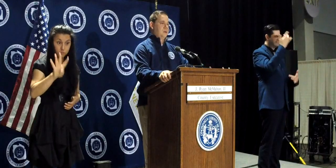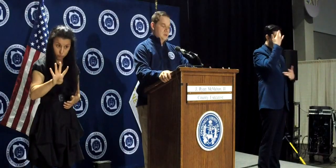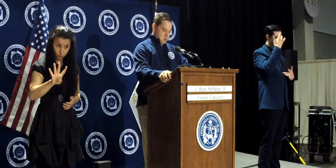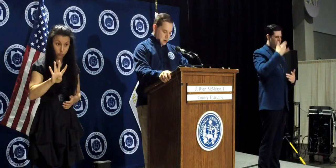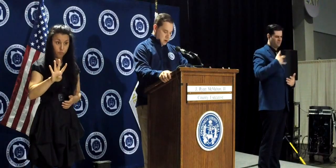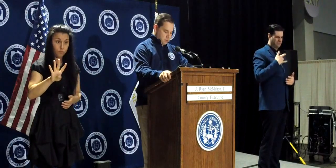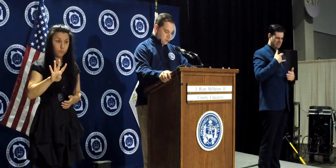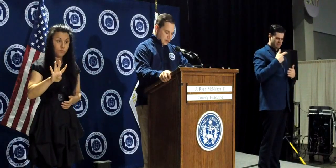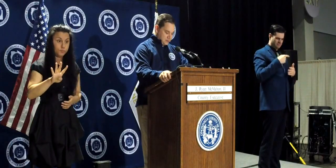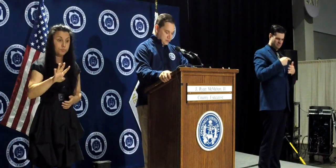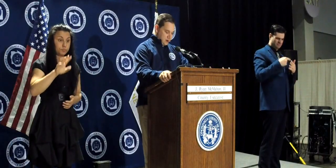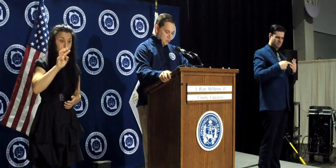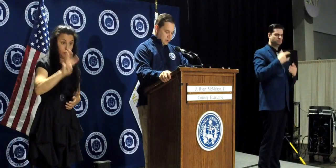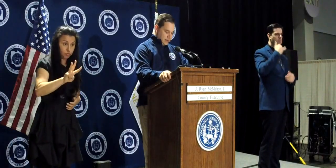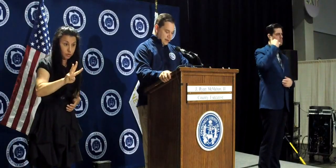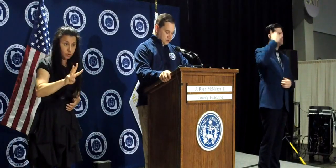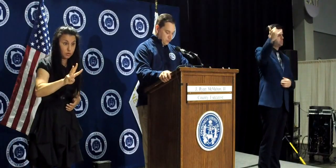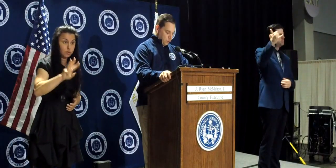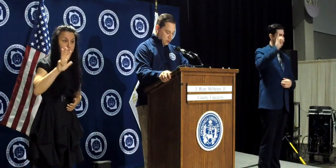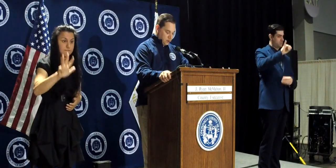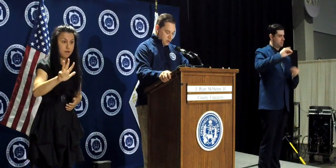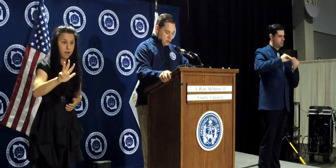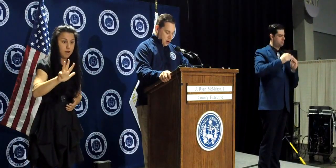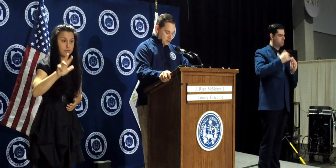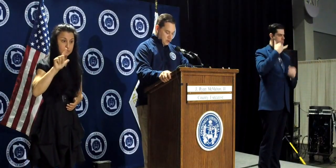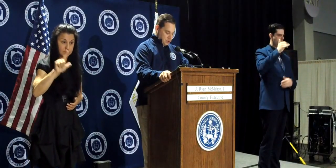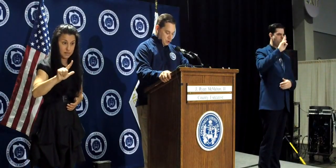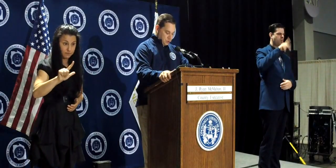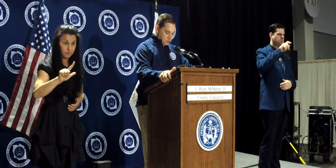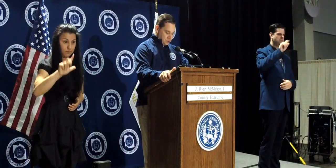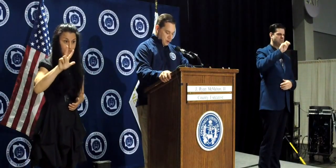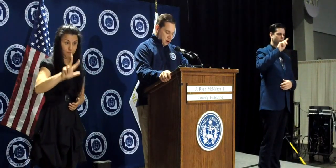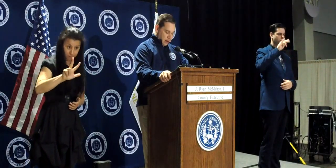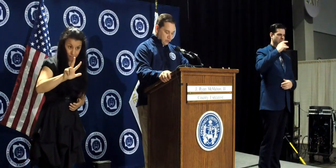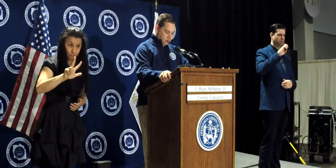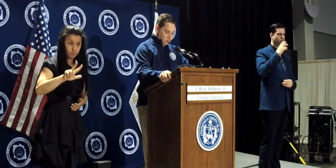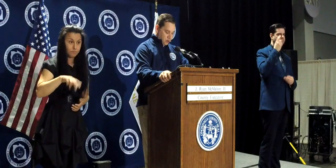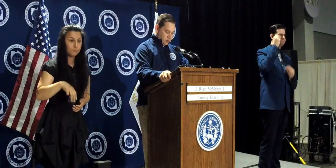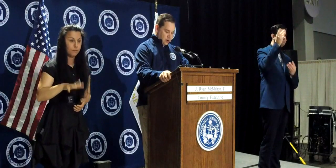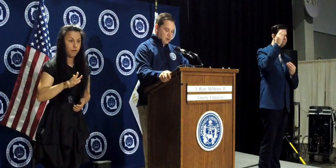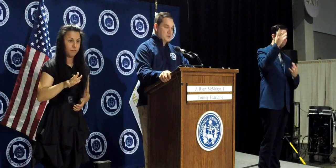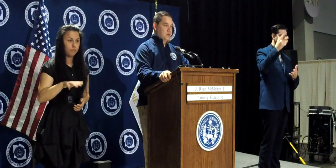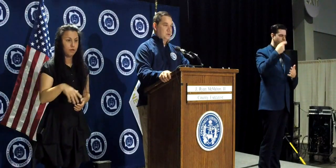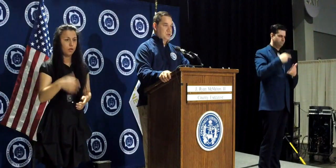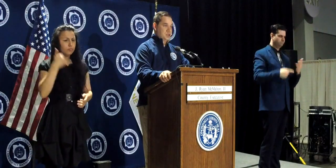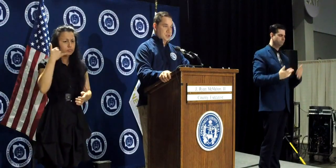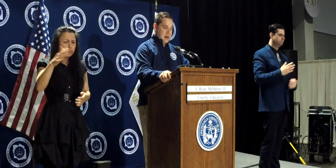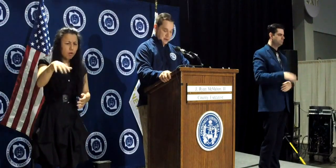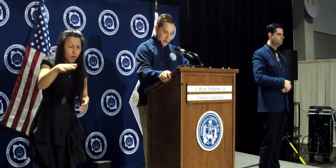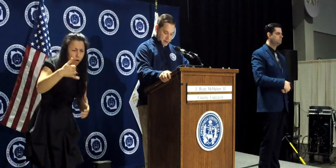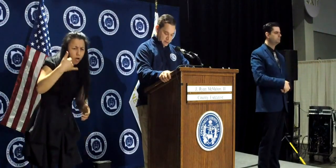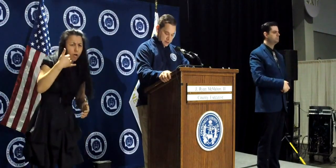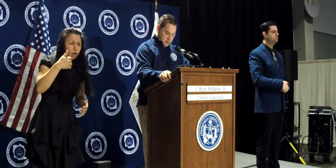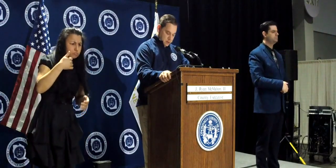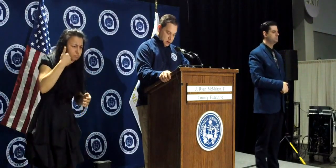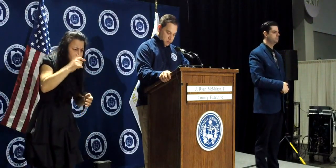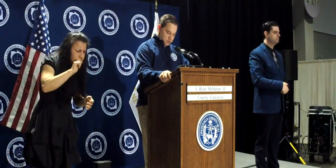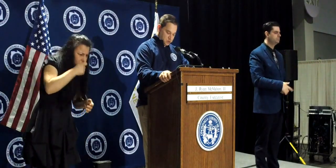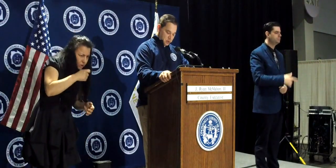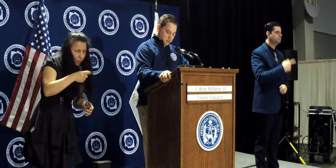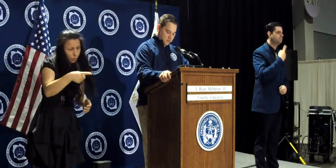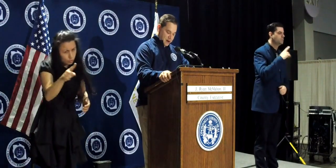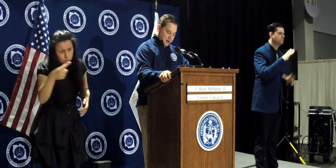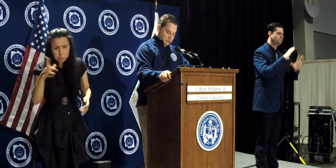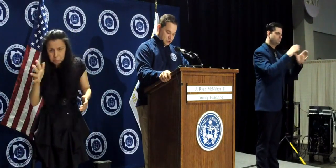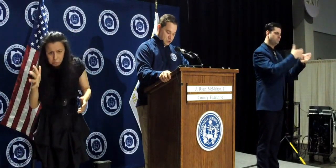as well. But that's what that is for. Our seniors, our healthcare worker and adult nutrition hotline, the number